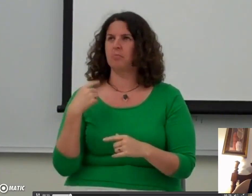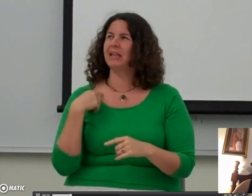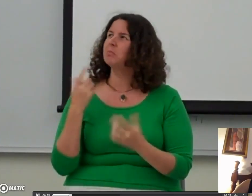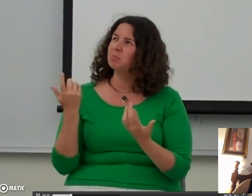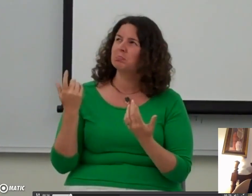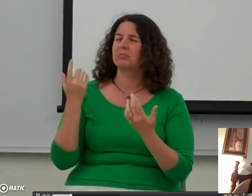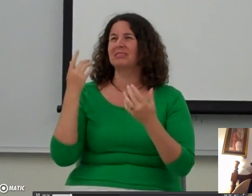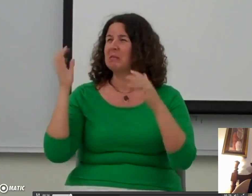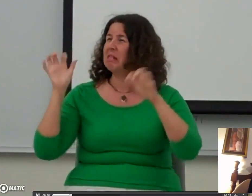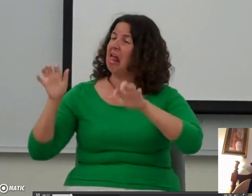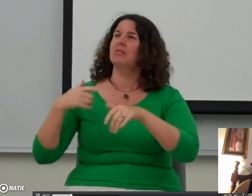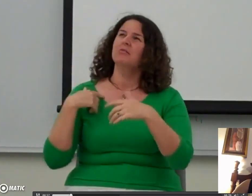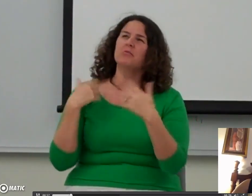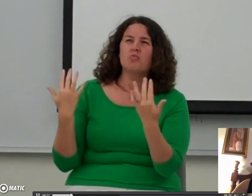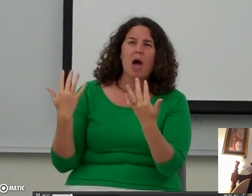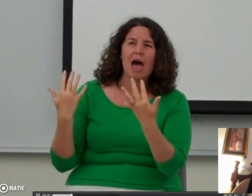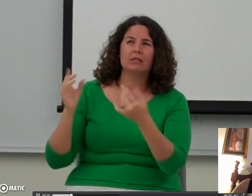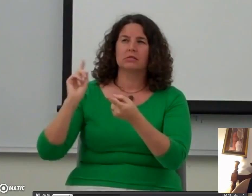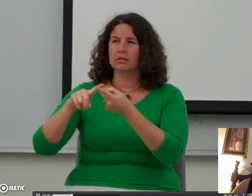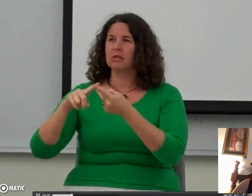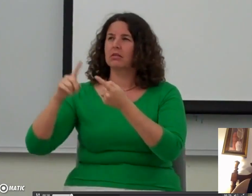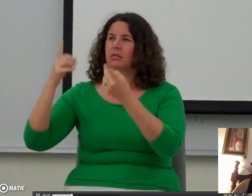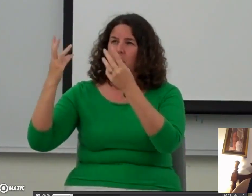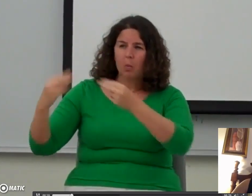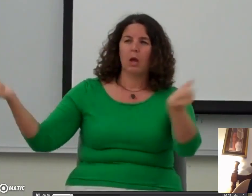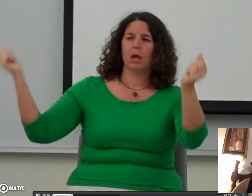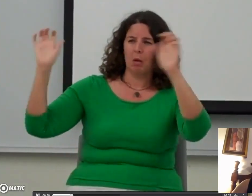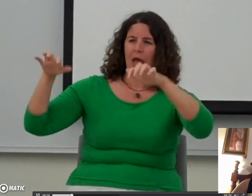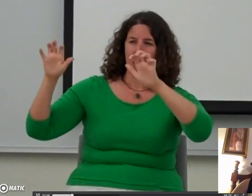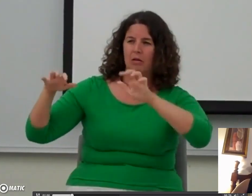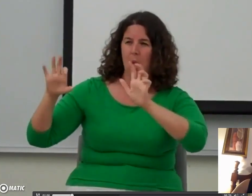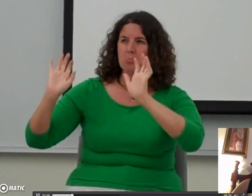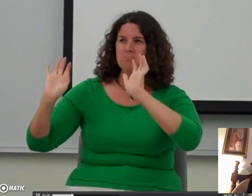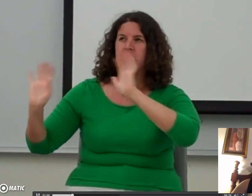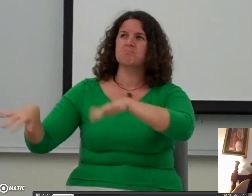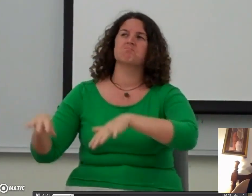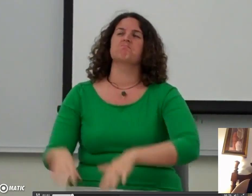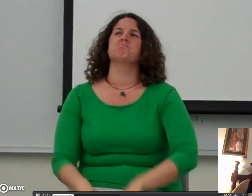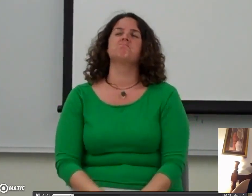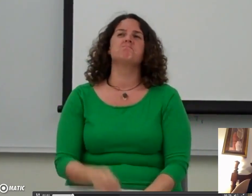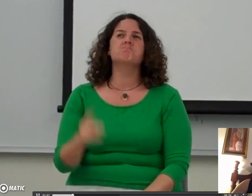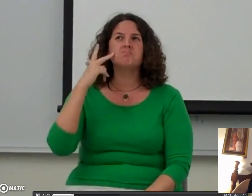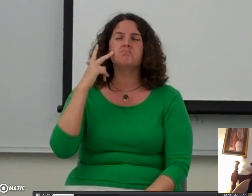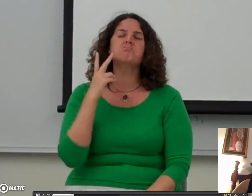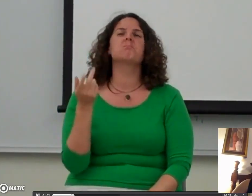I arrived to the camp. I decided I wanted to wait to, the weather calm down. So,